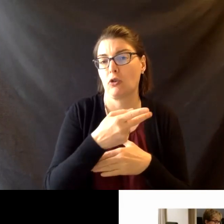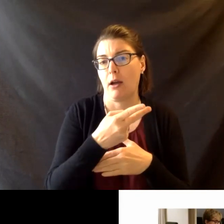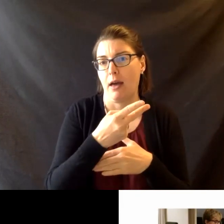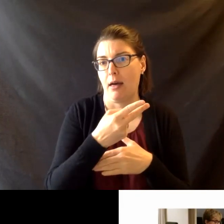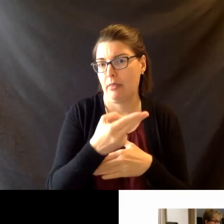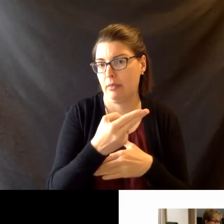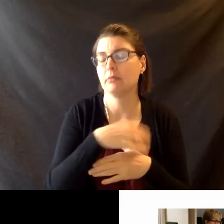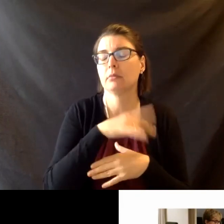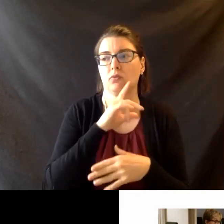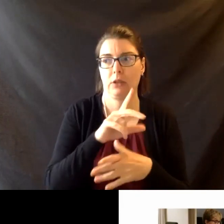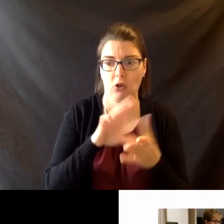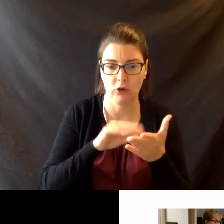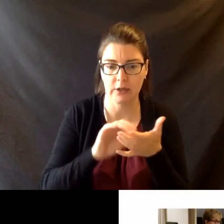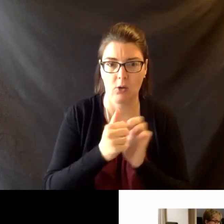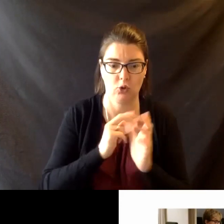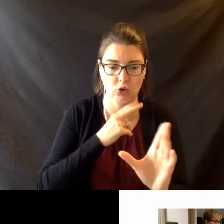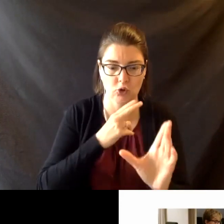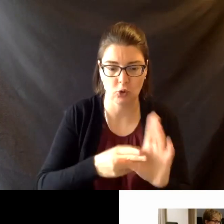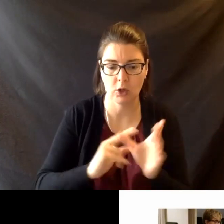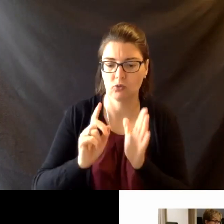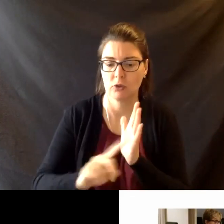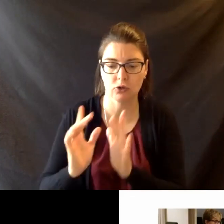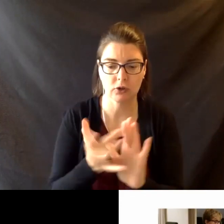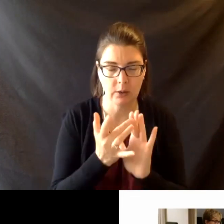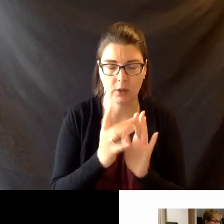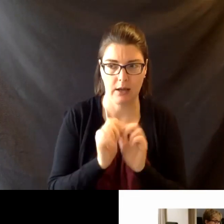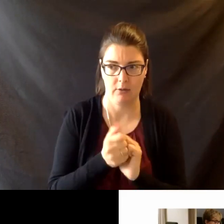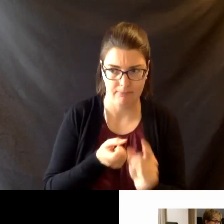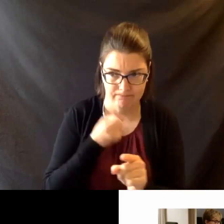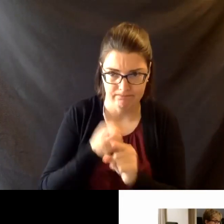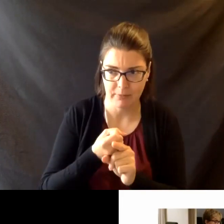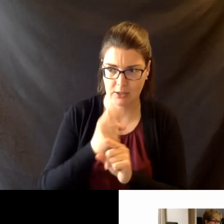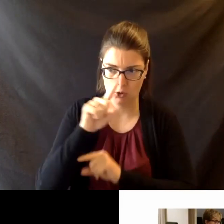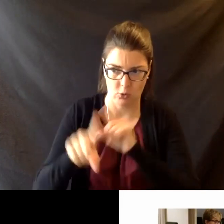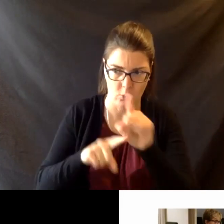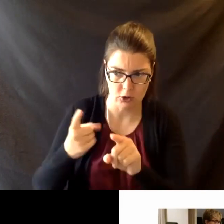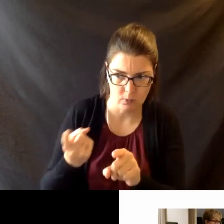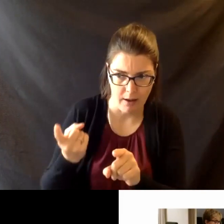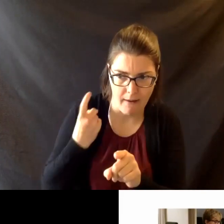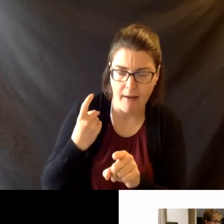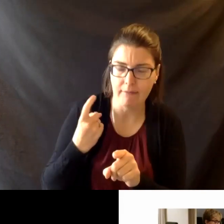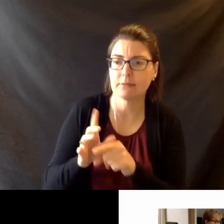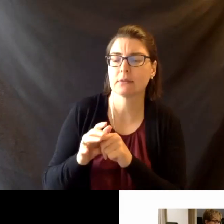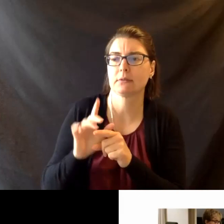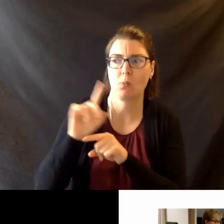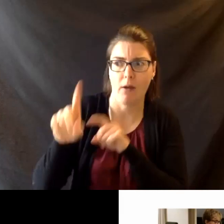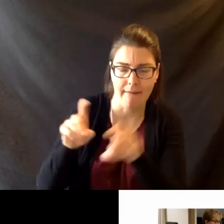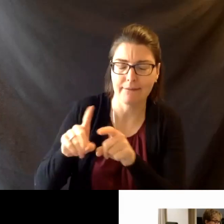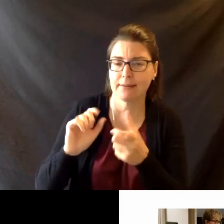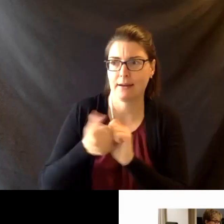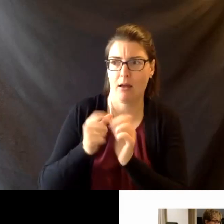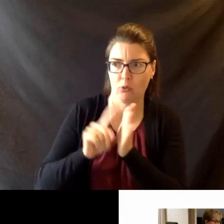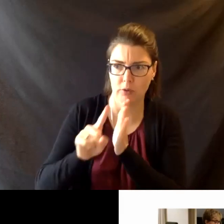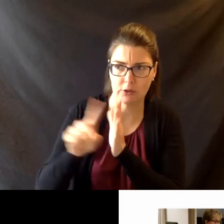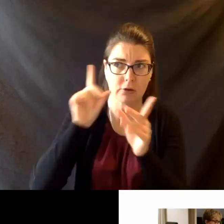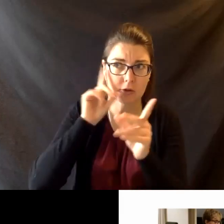networks and how that matters to the questions we ask and the ways in which we envision research possibilities. So thank you